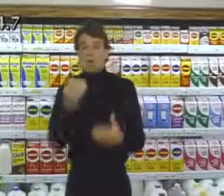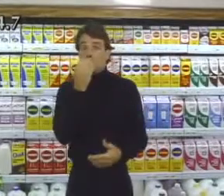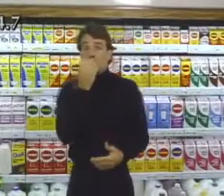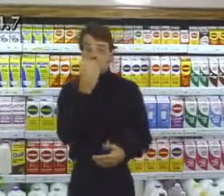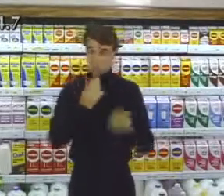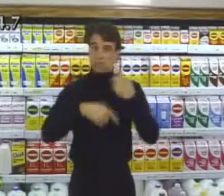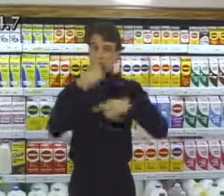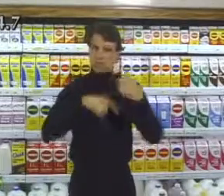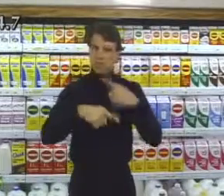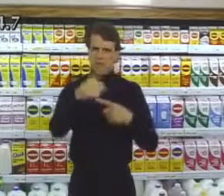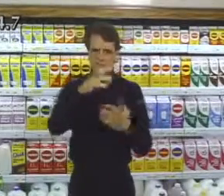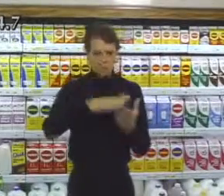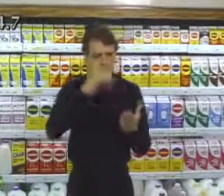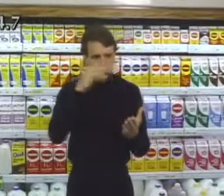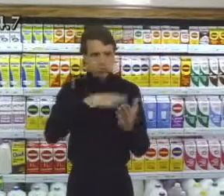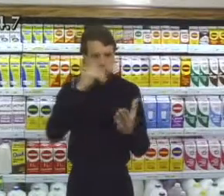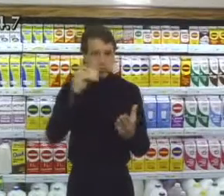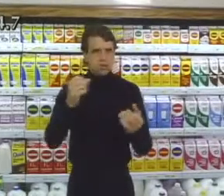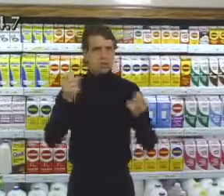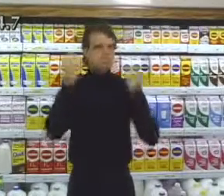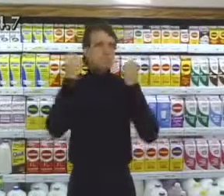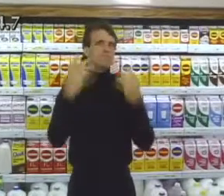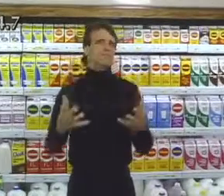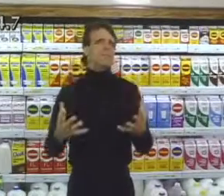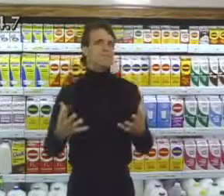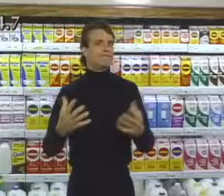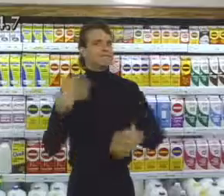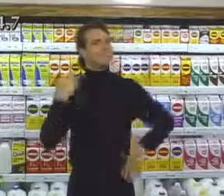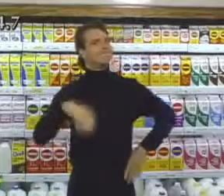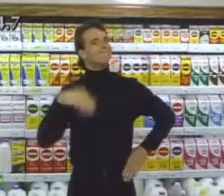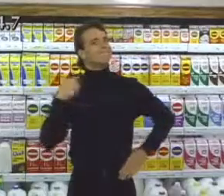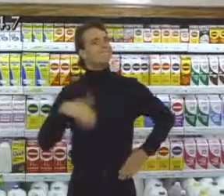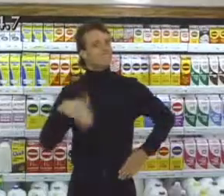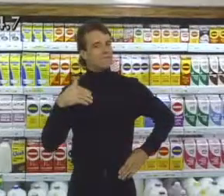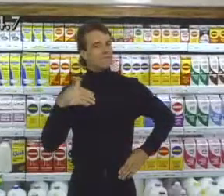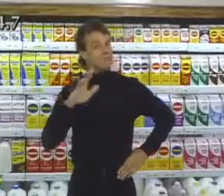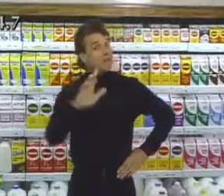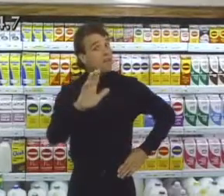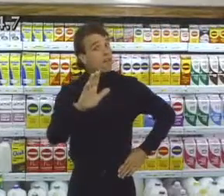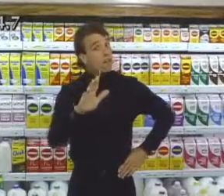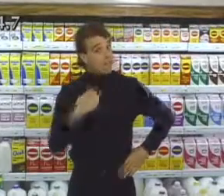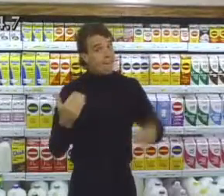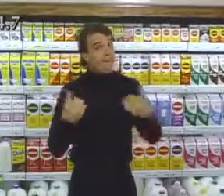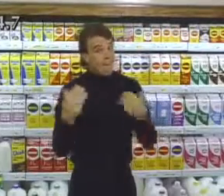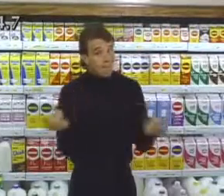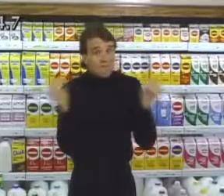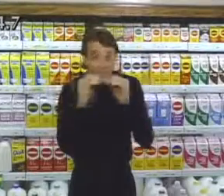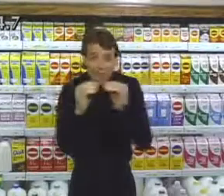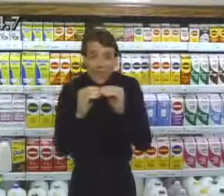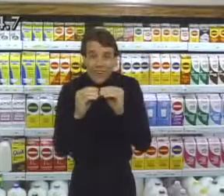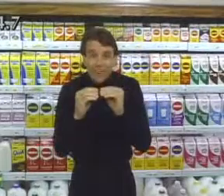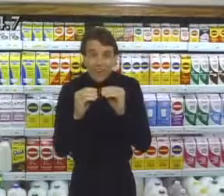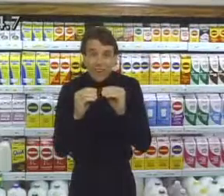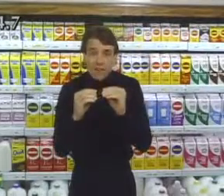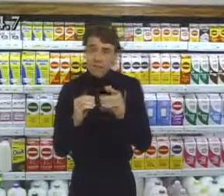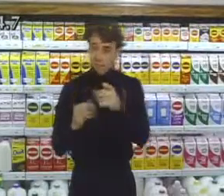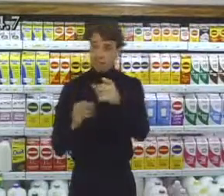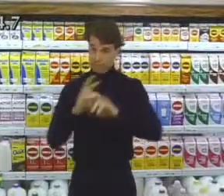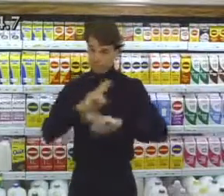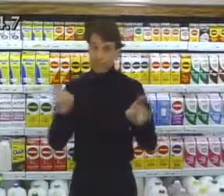Wow, you are learning a lot of new signs related to food. Huh? Well, we have more.